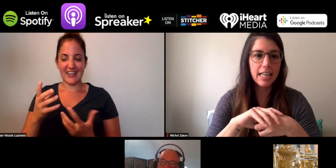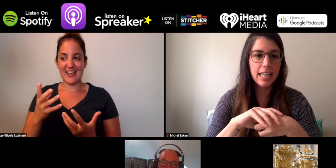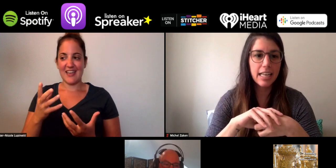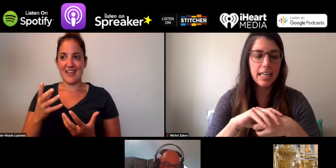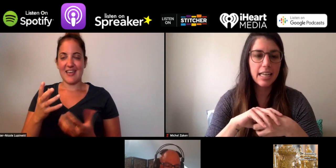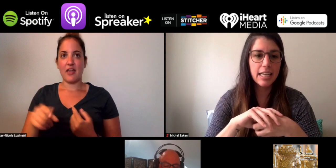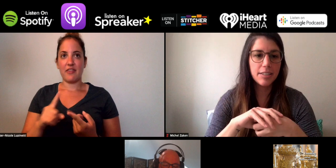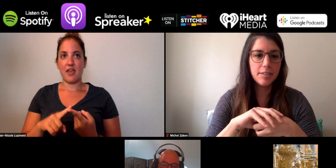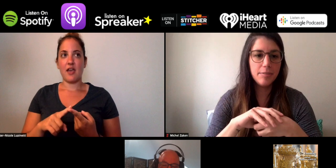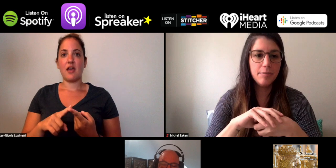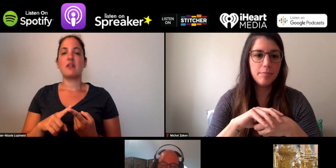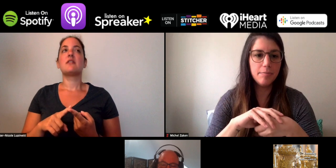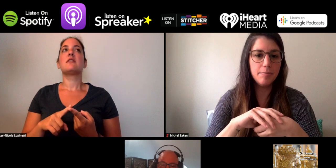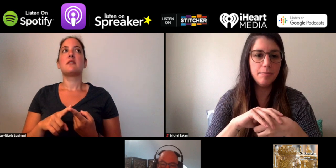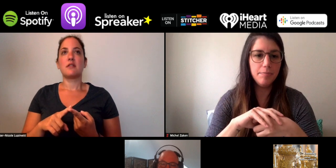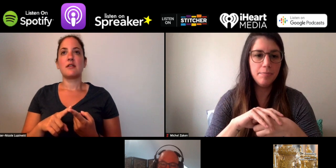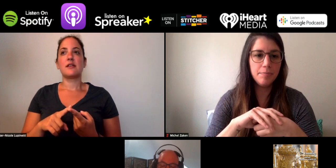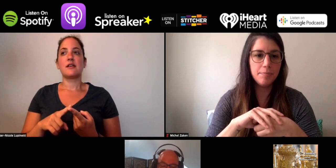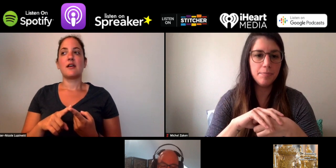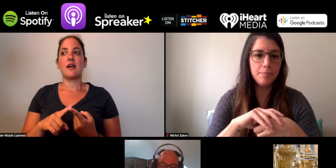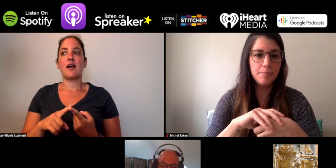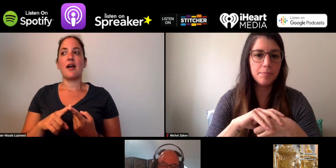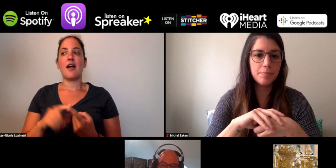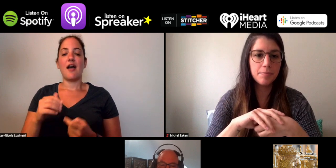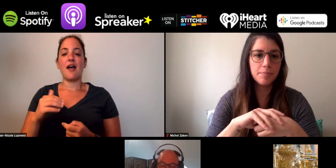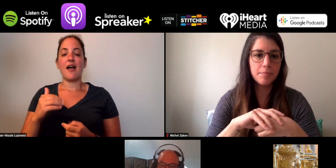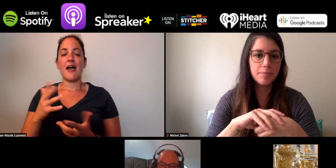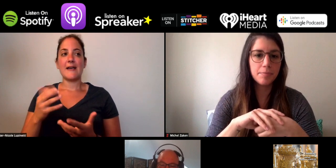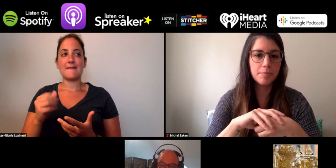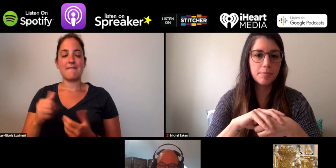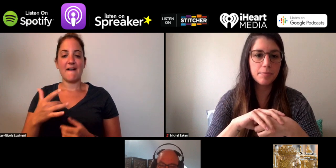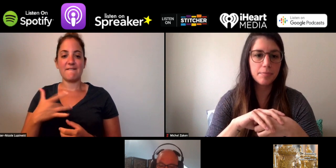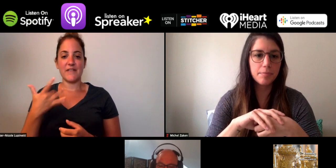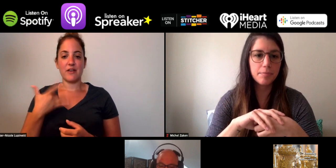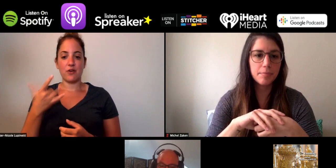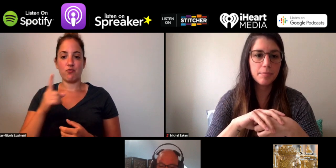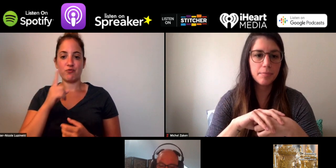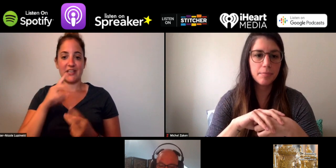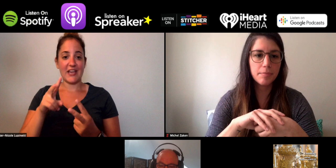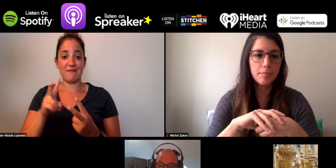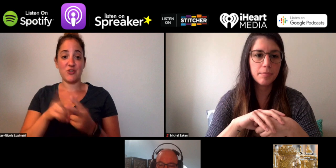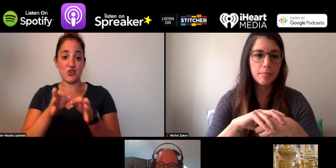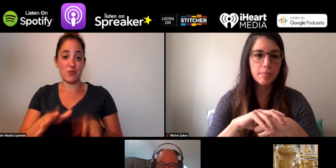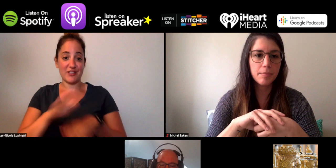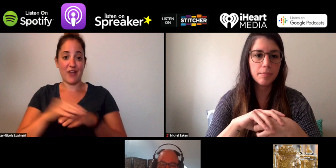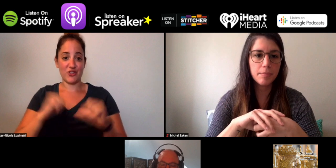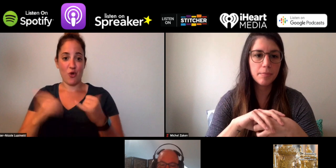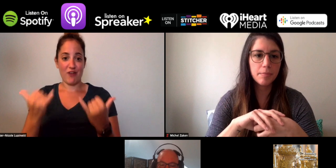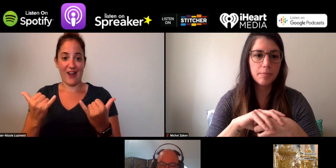I had the sense that there's really two interpreters on this show right